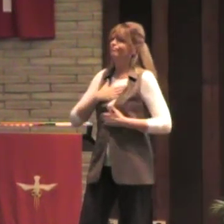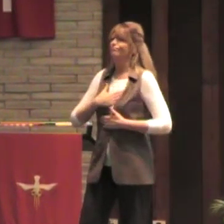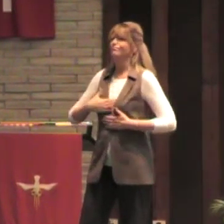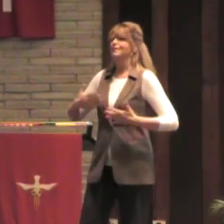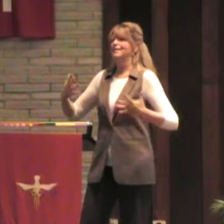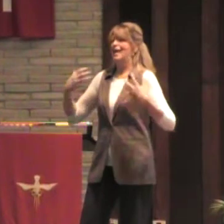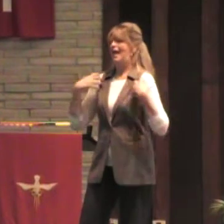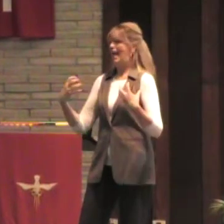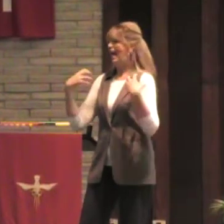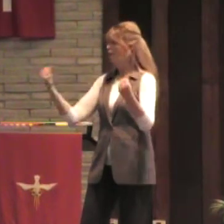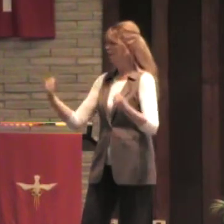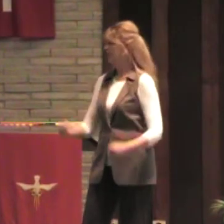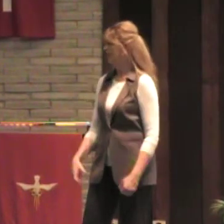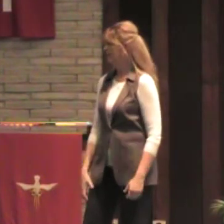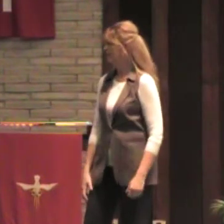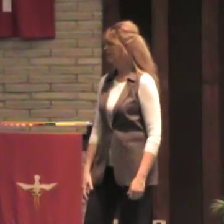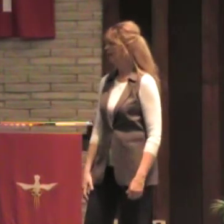life healthy.